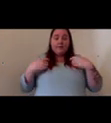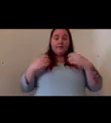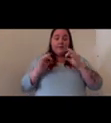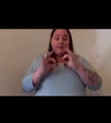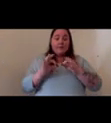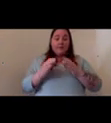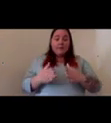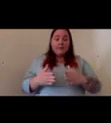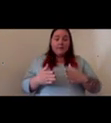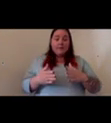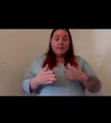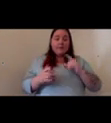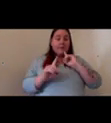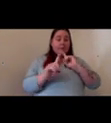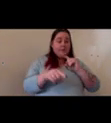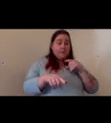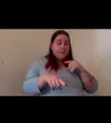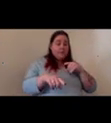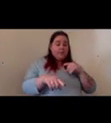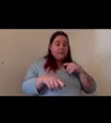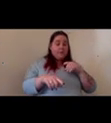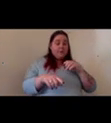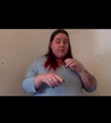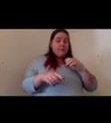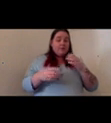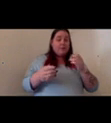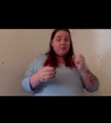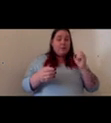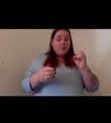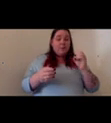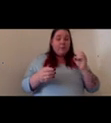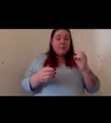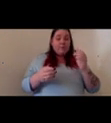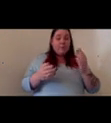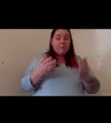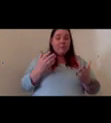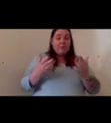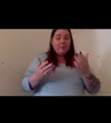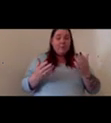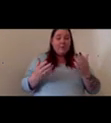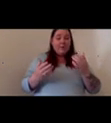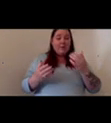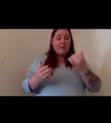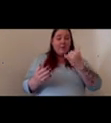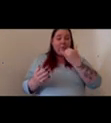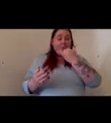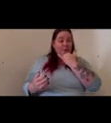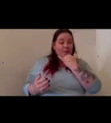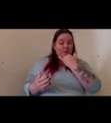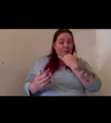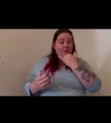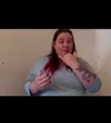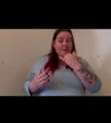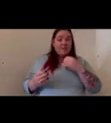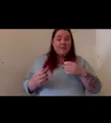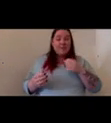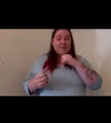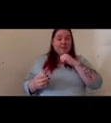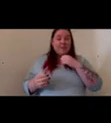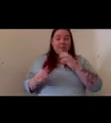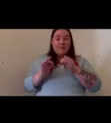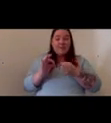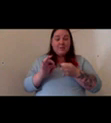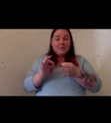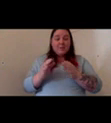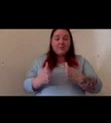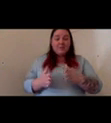they have to have an interpreter there to answer for them. So maybe sometimes the